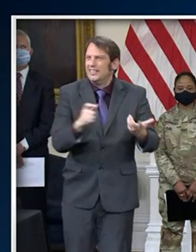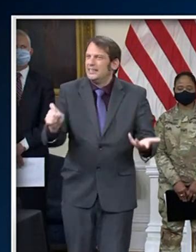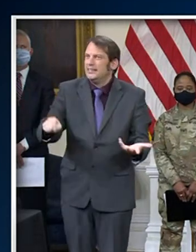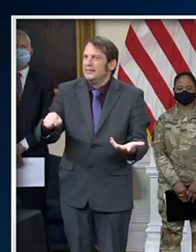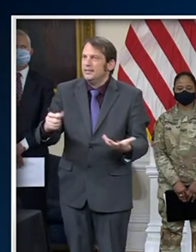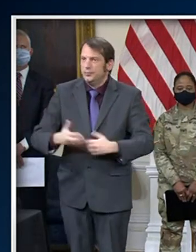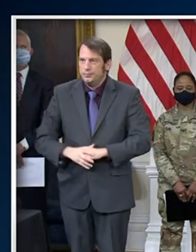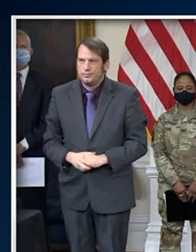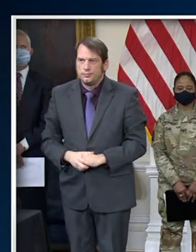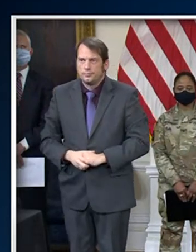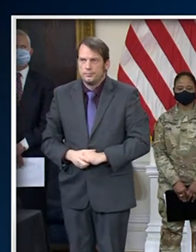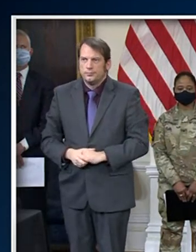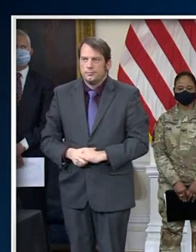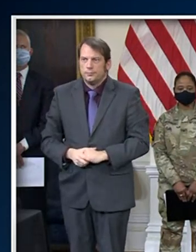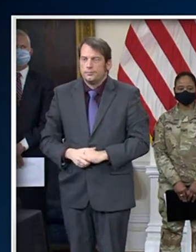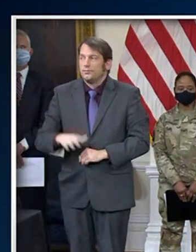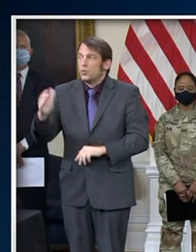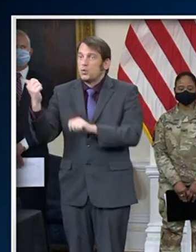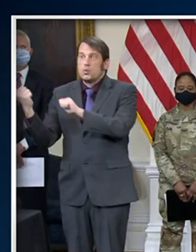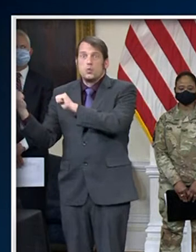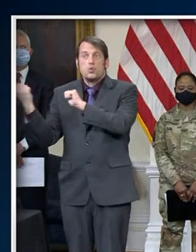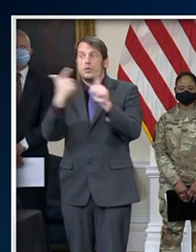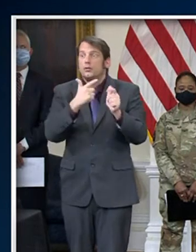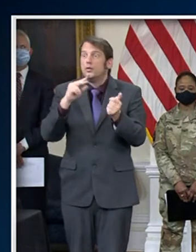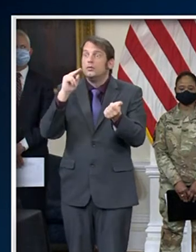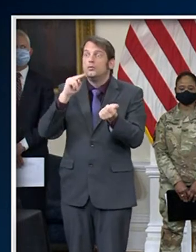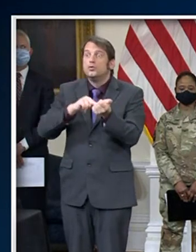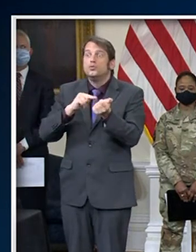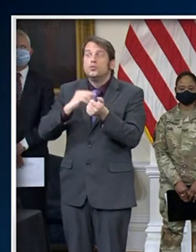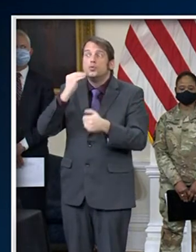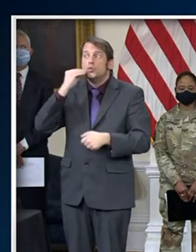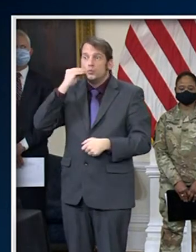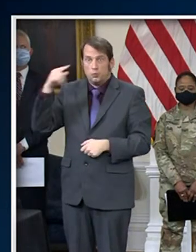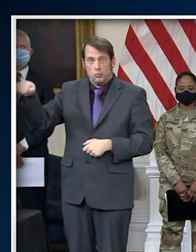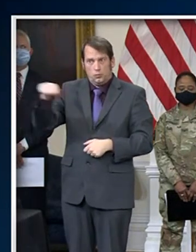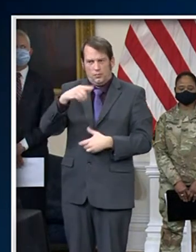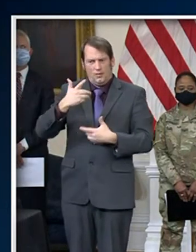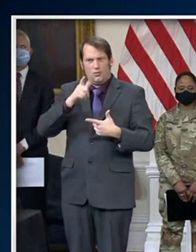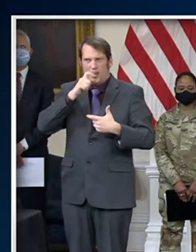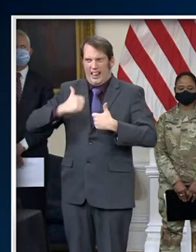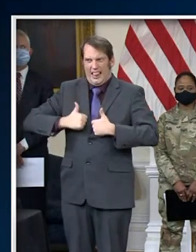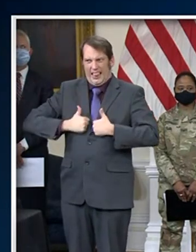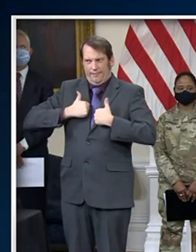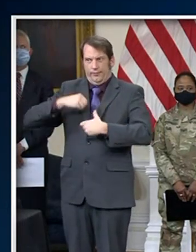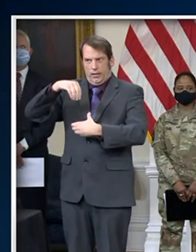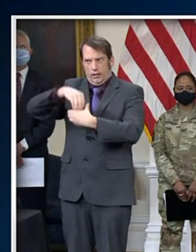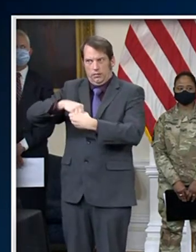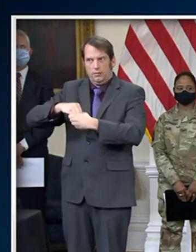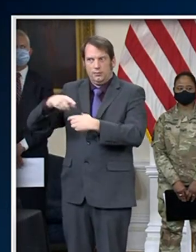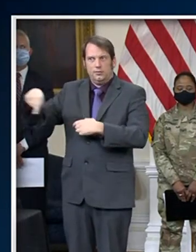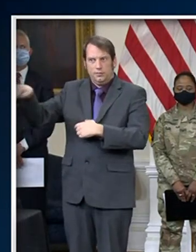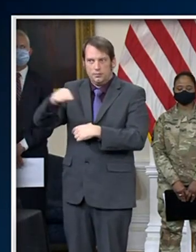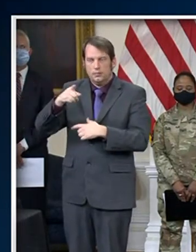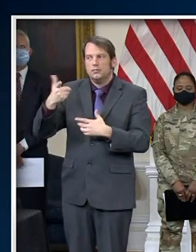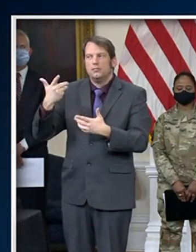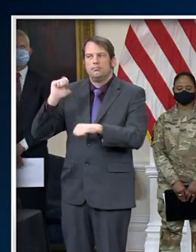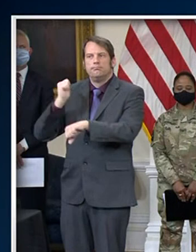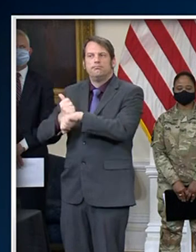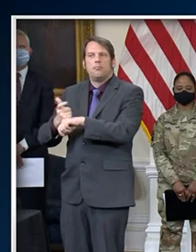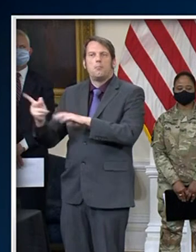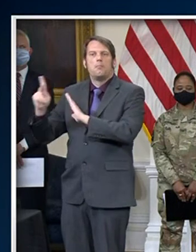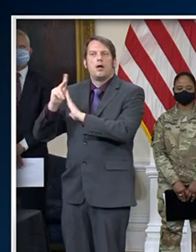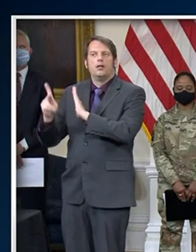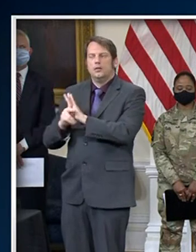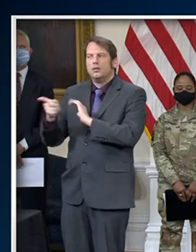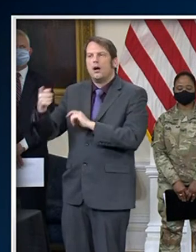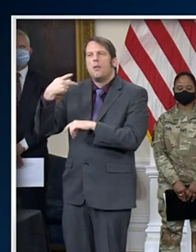state. Both the federal and state government began pilot programs to make vaccines available